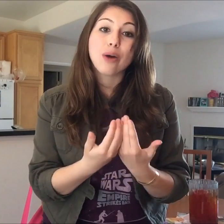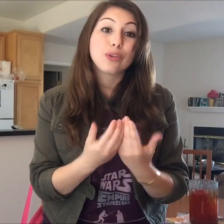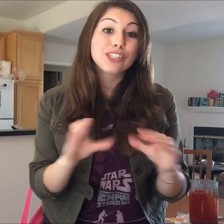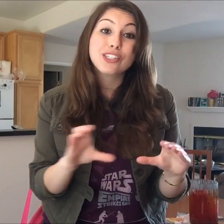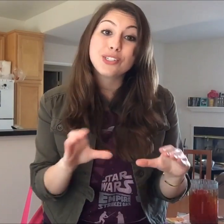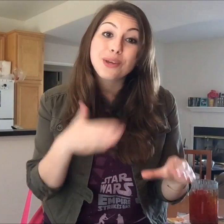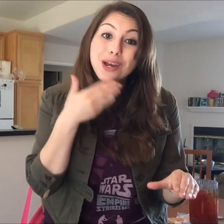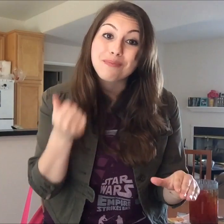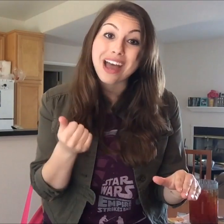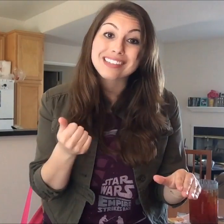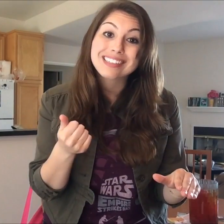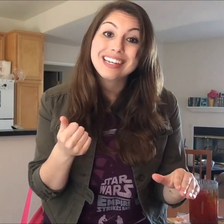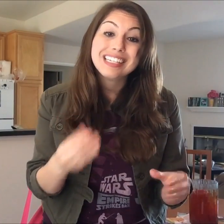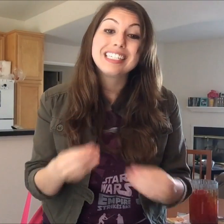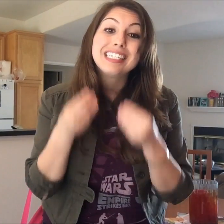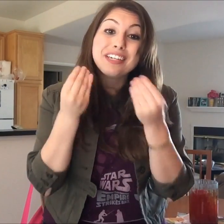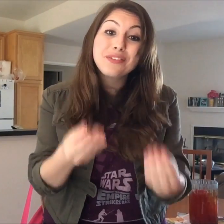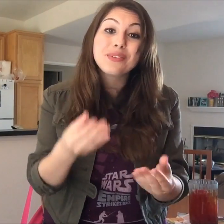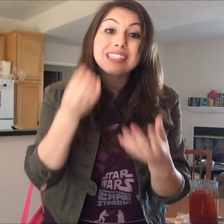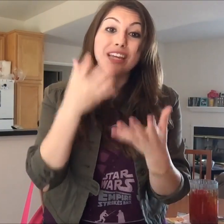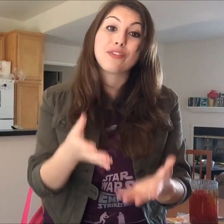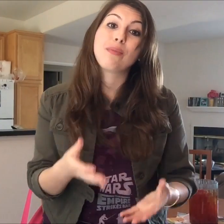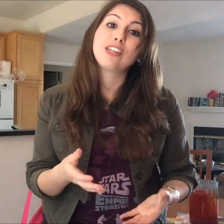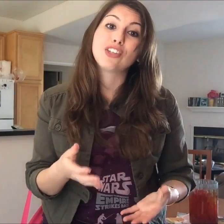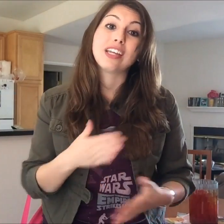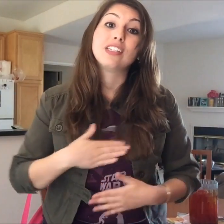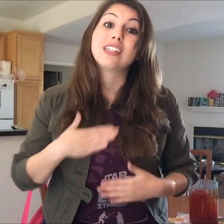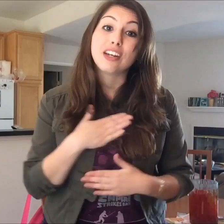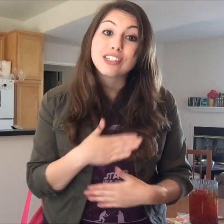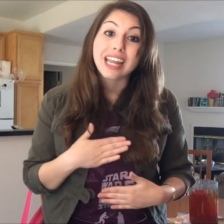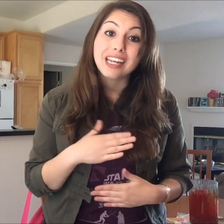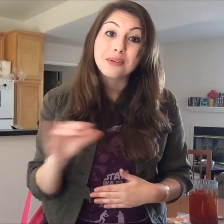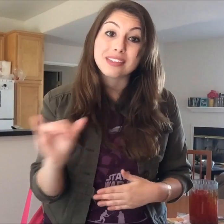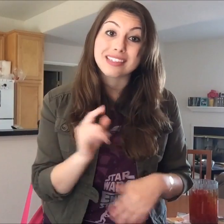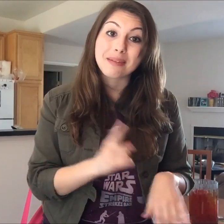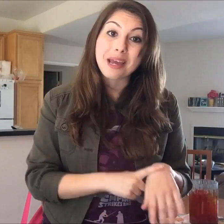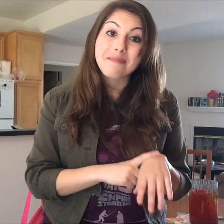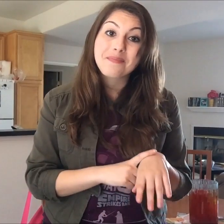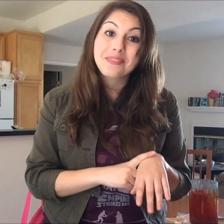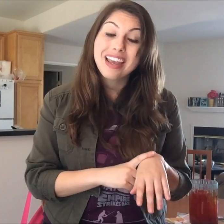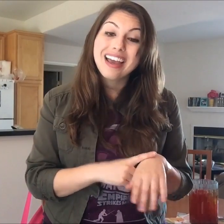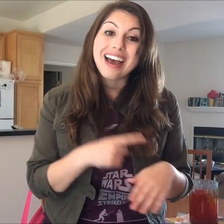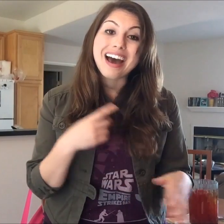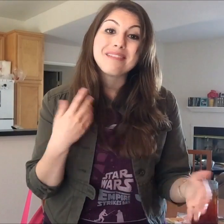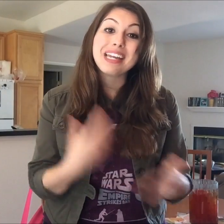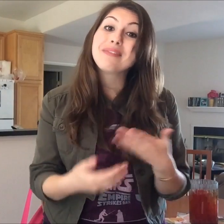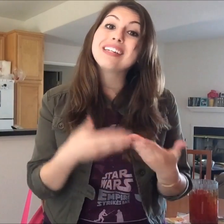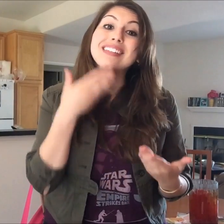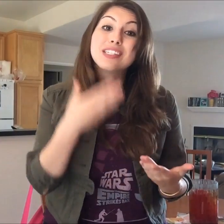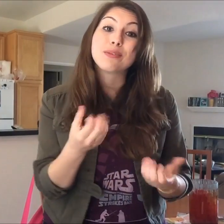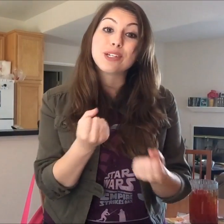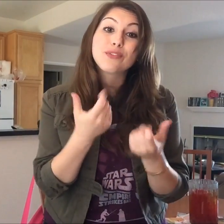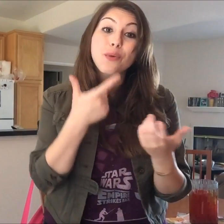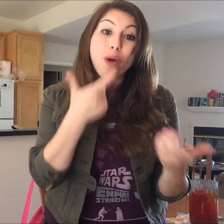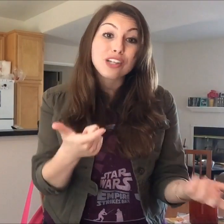we're just doing our best to give you this information to entertain you at the same time. Anyways, thanks so much for